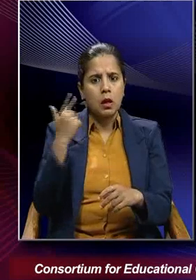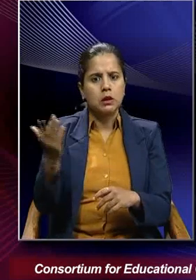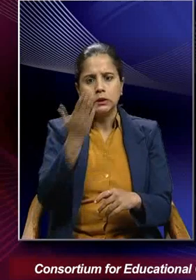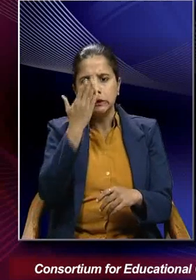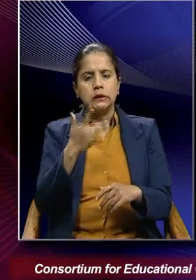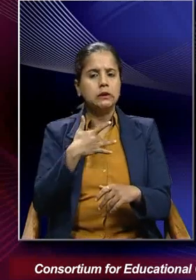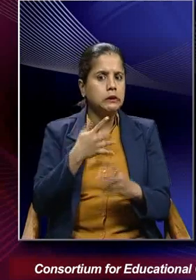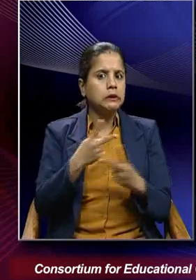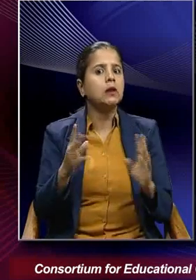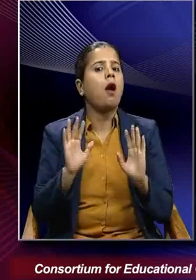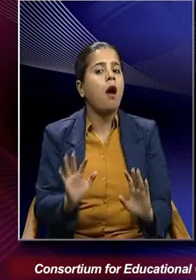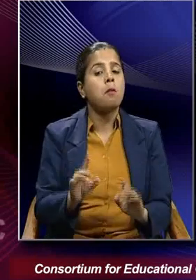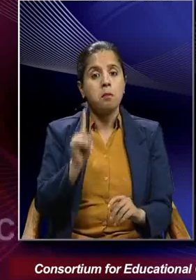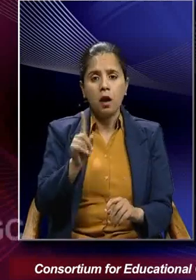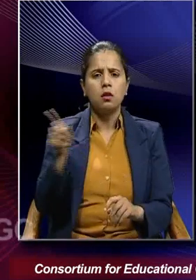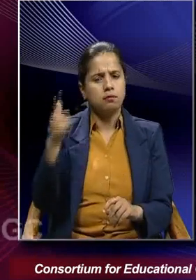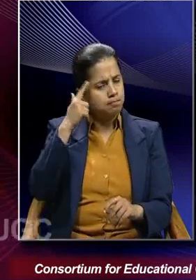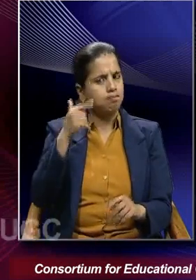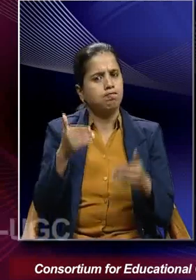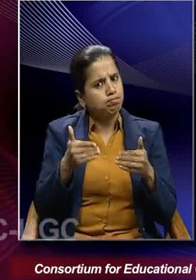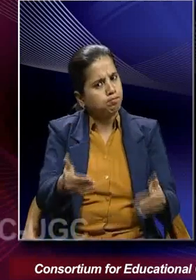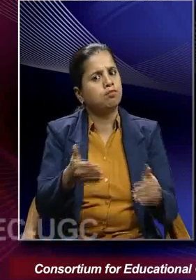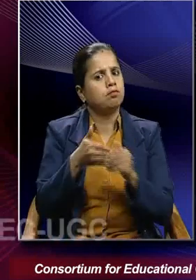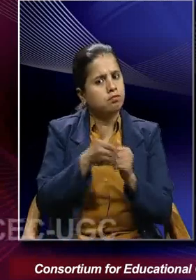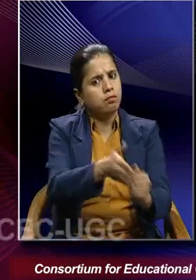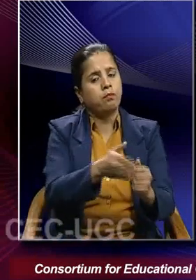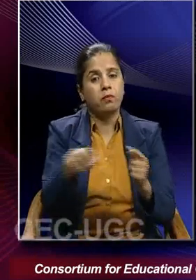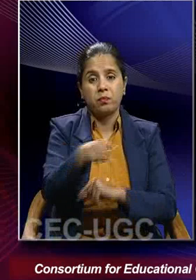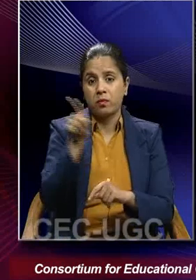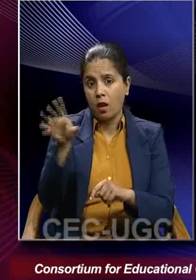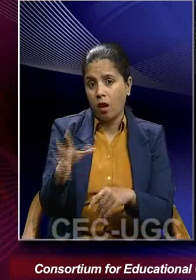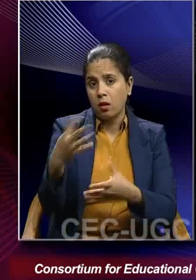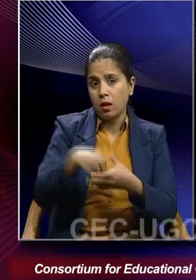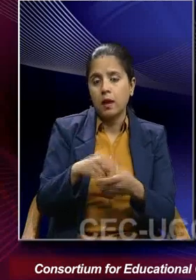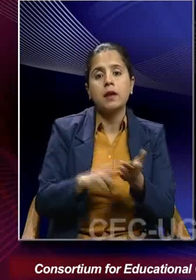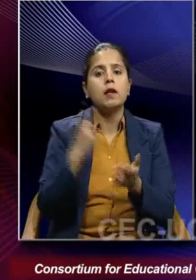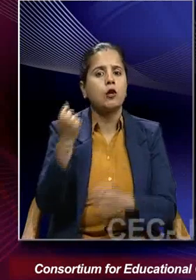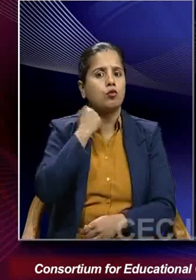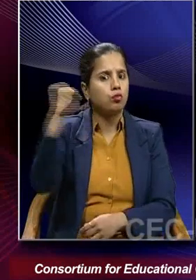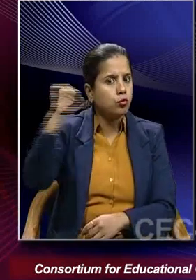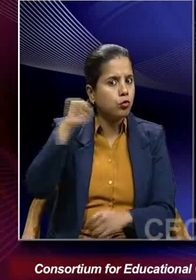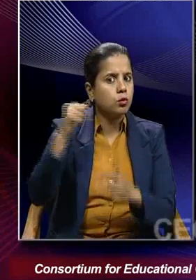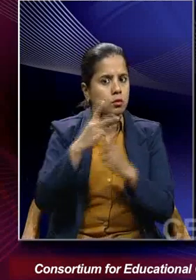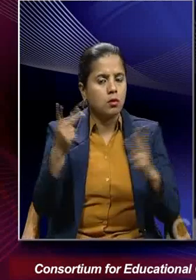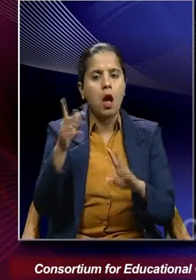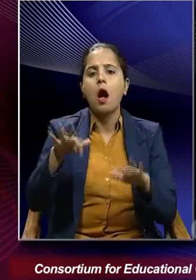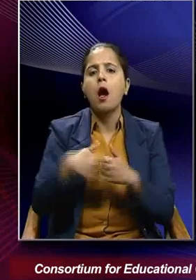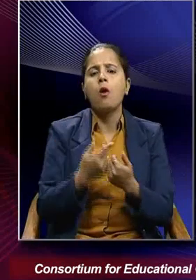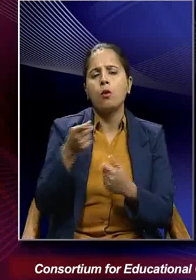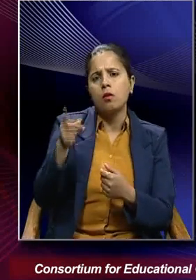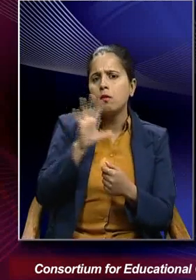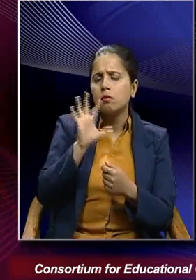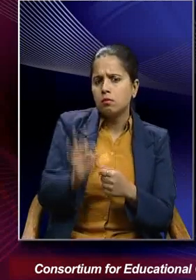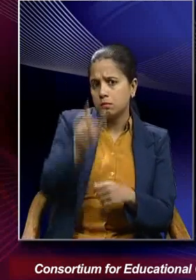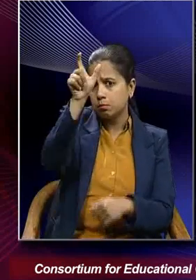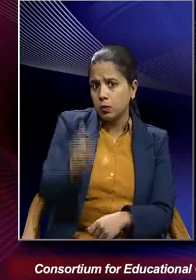way. And as I told you that the kind of contribution which he made to the national movement, that how he was one of